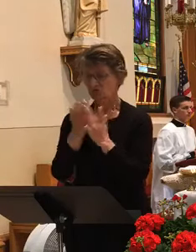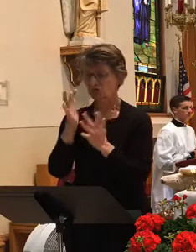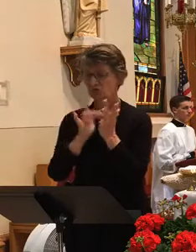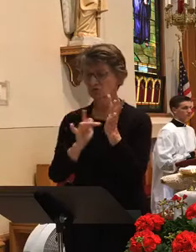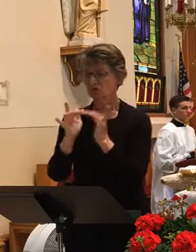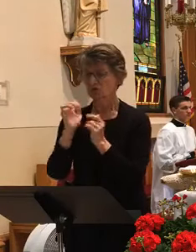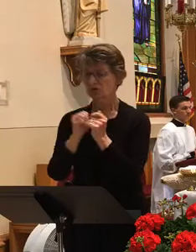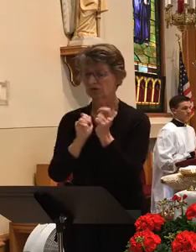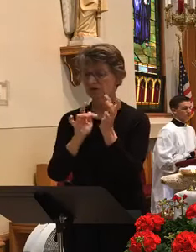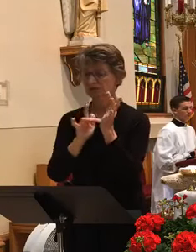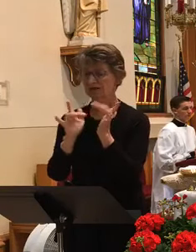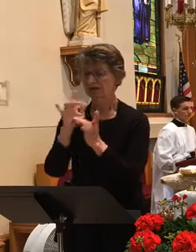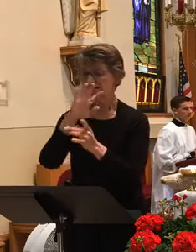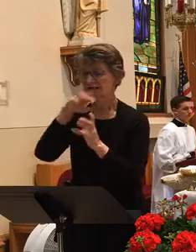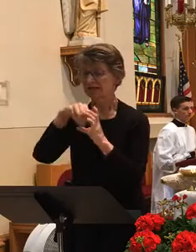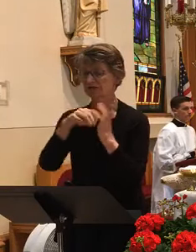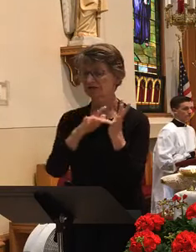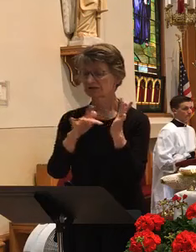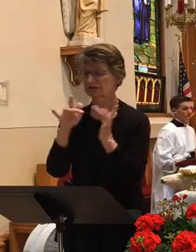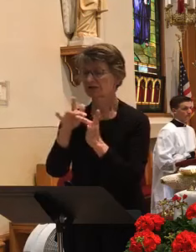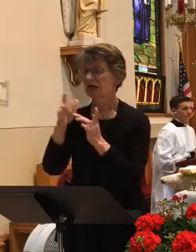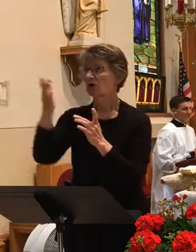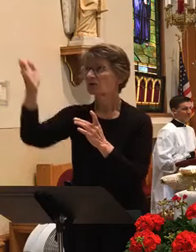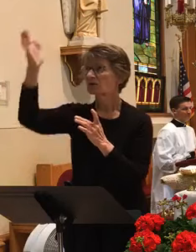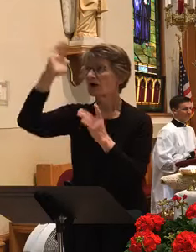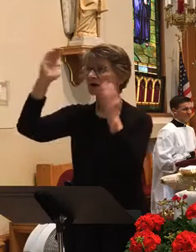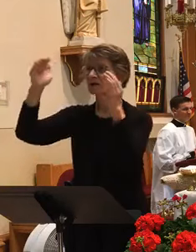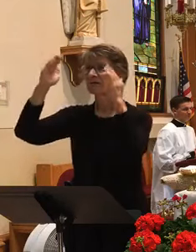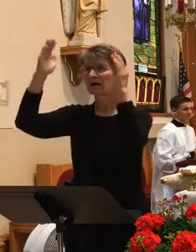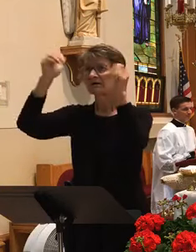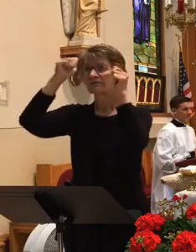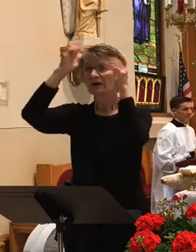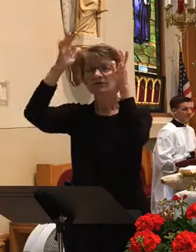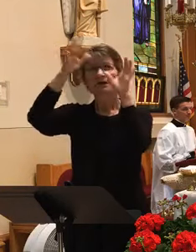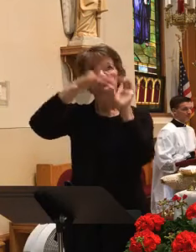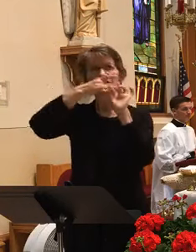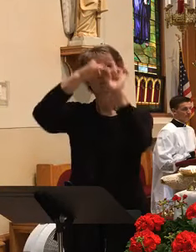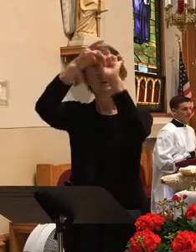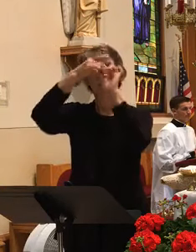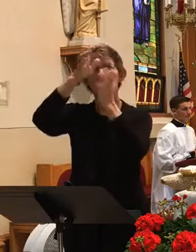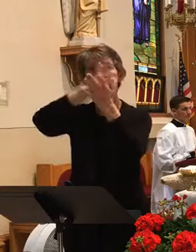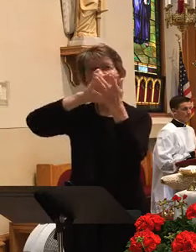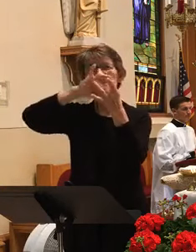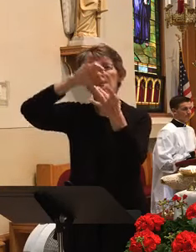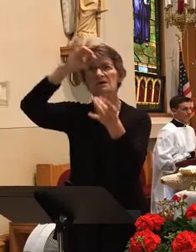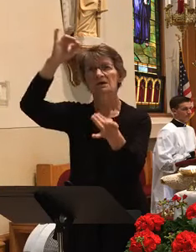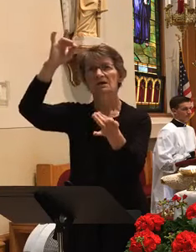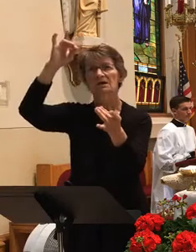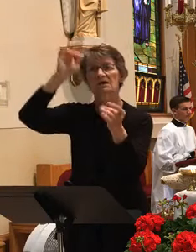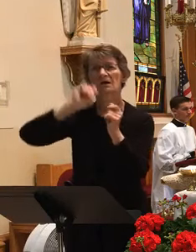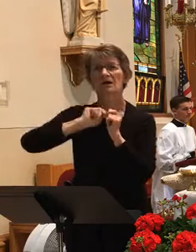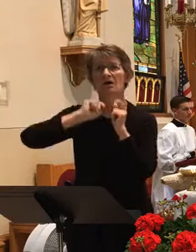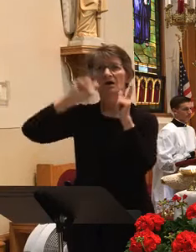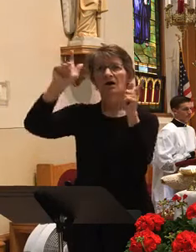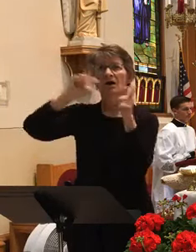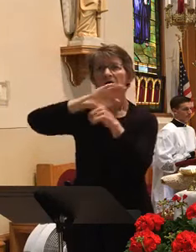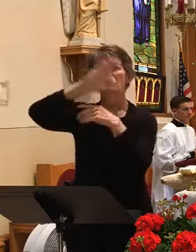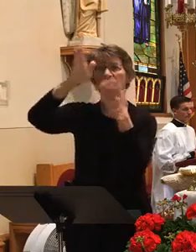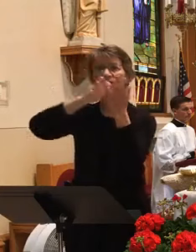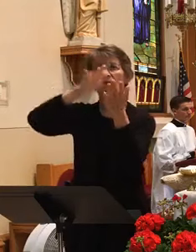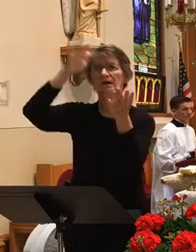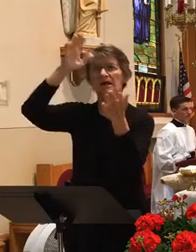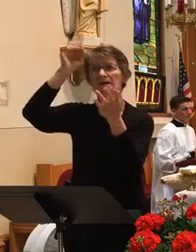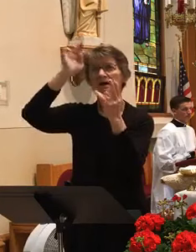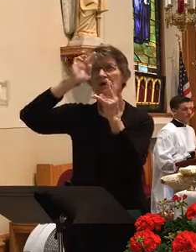Through him and with him and in him, O God, almighty Father, in the unity of the Holy Spirit,